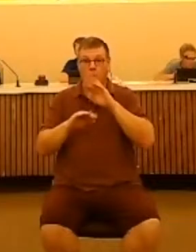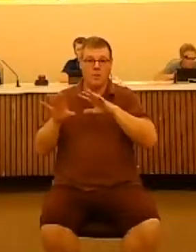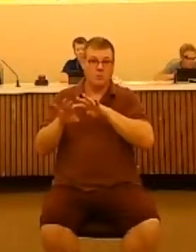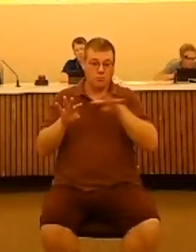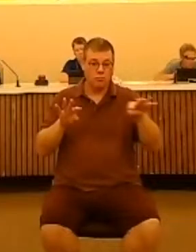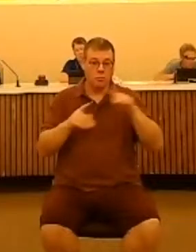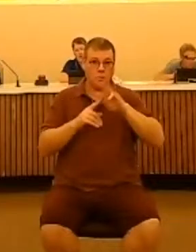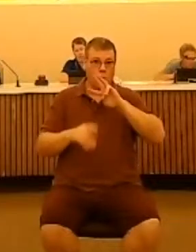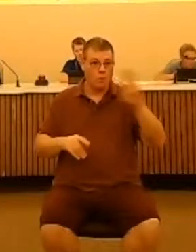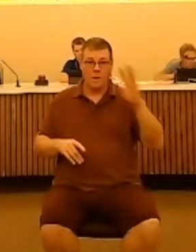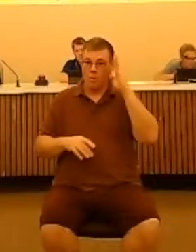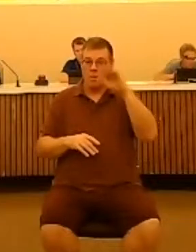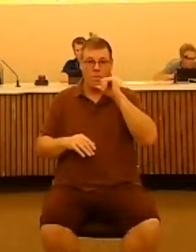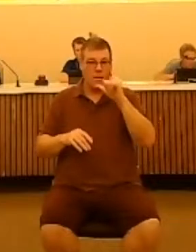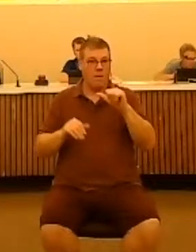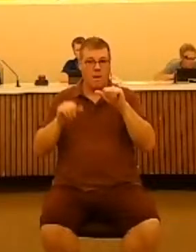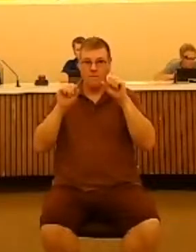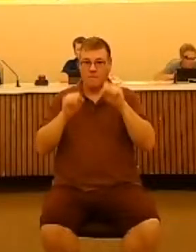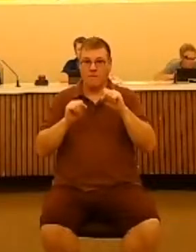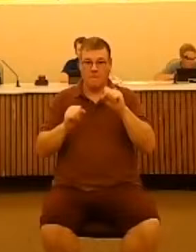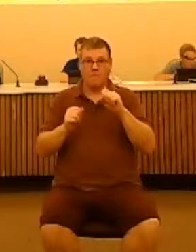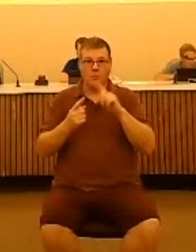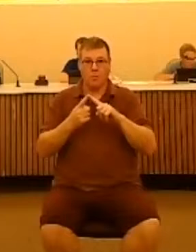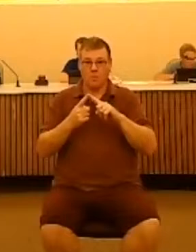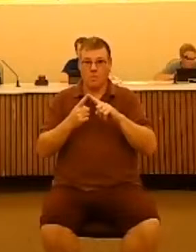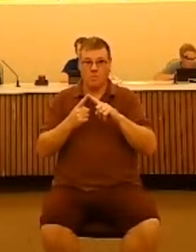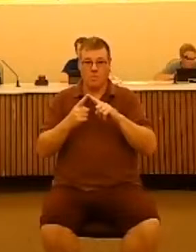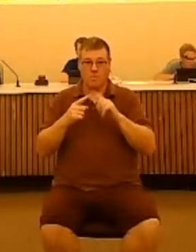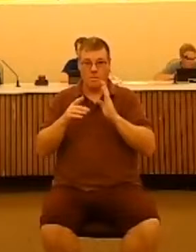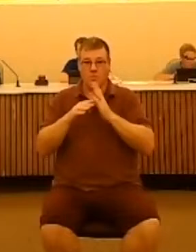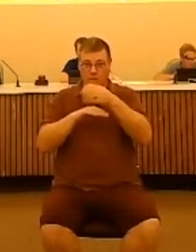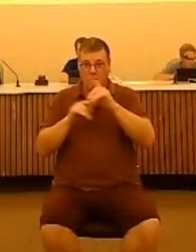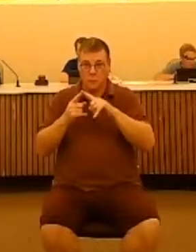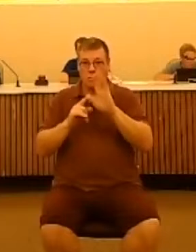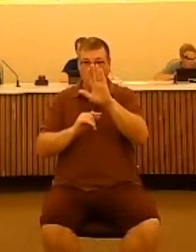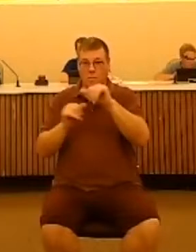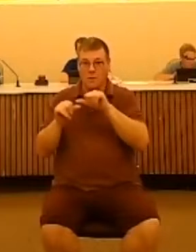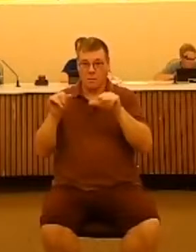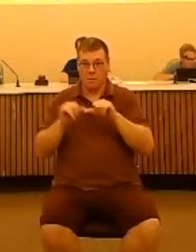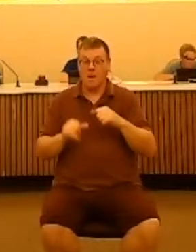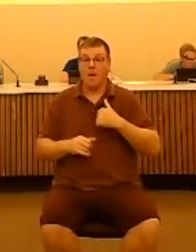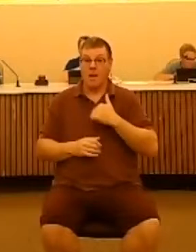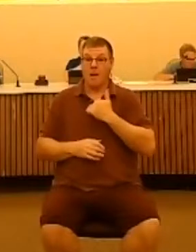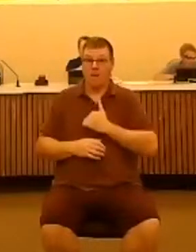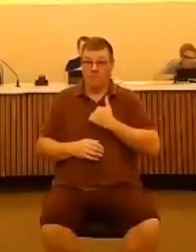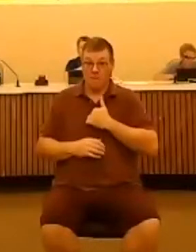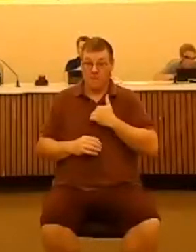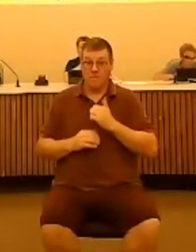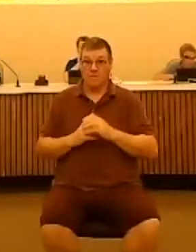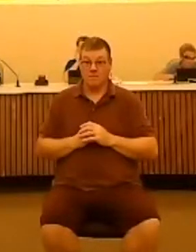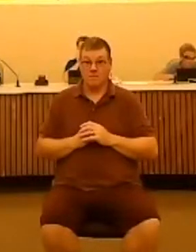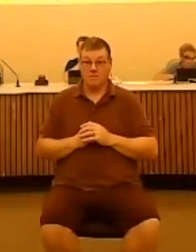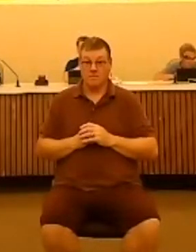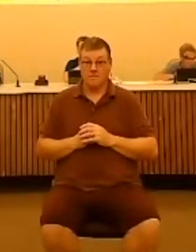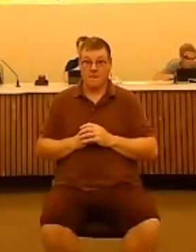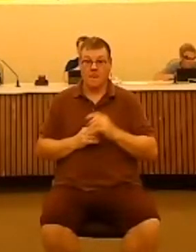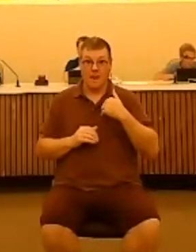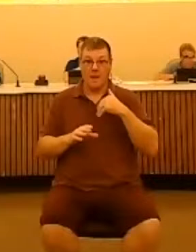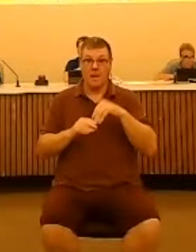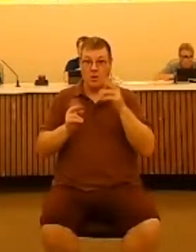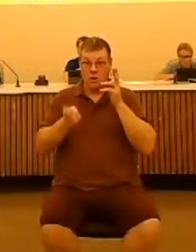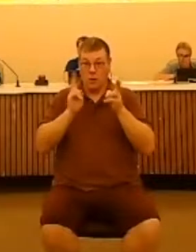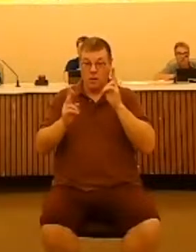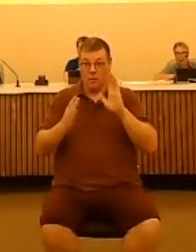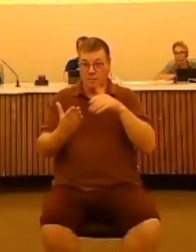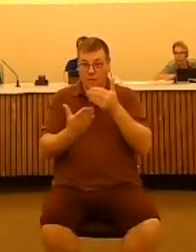and therefore it will not be able to top. It won't be able banks in your direction. okay, I apologize. I Oh, was that's okay. I was in a hurry to get